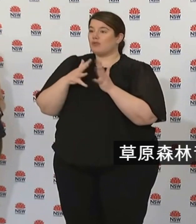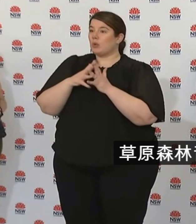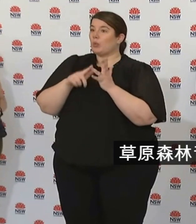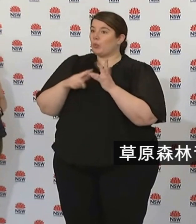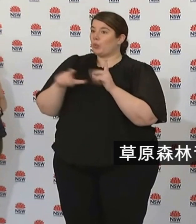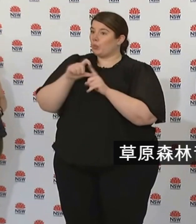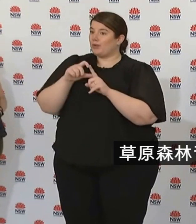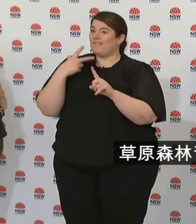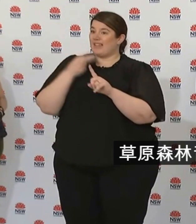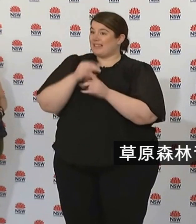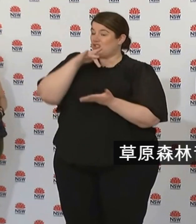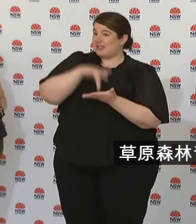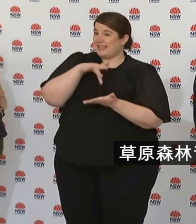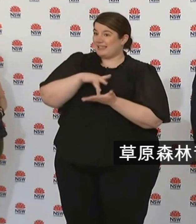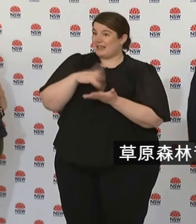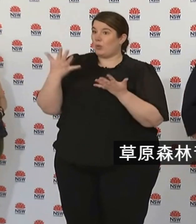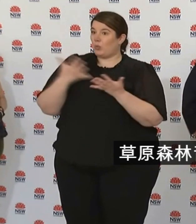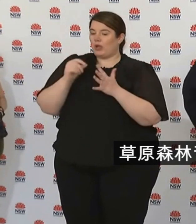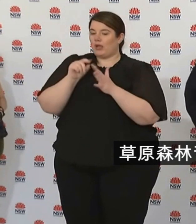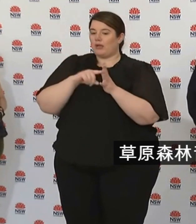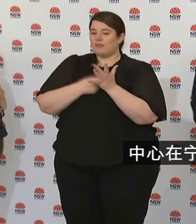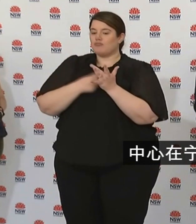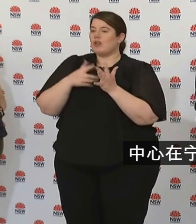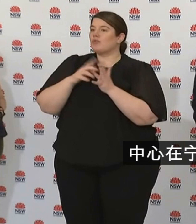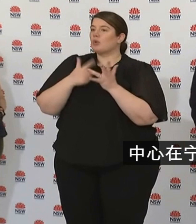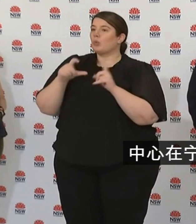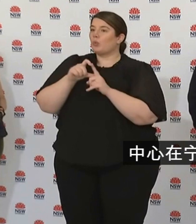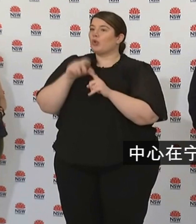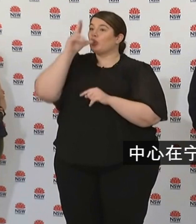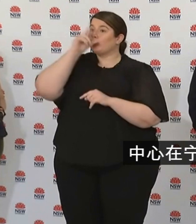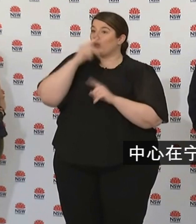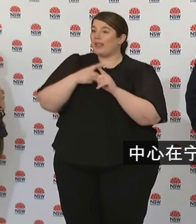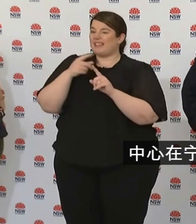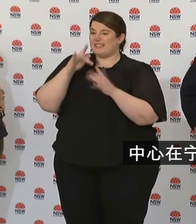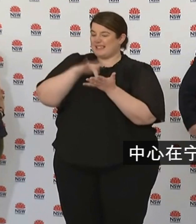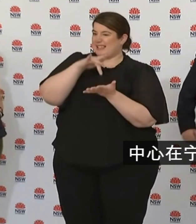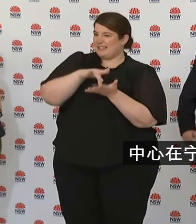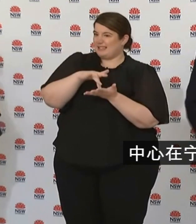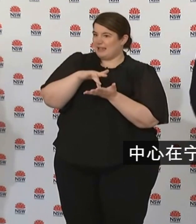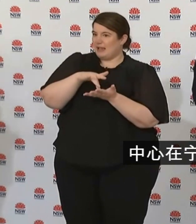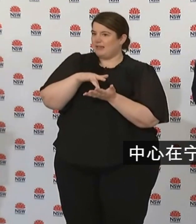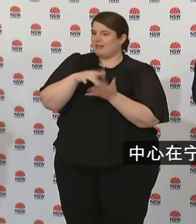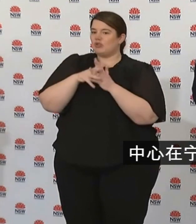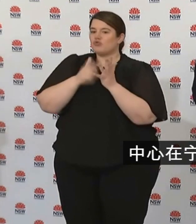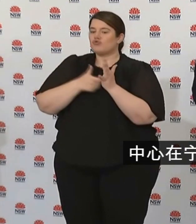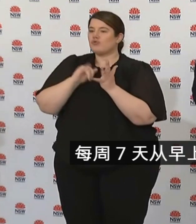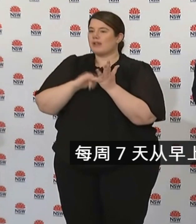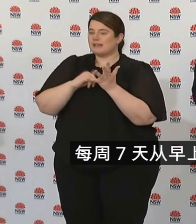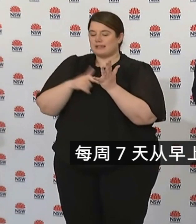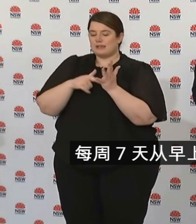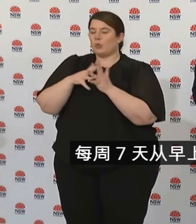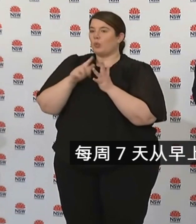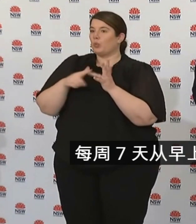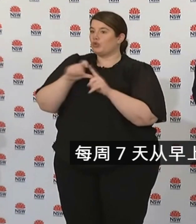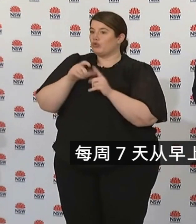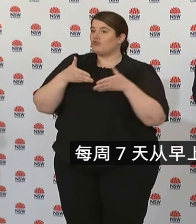AstraZeneca Vaccination Clinic at the Prairie Wood Youth and Community Centre in Westfall Road, Prairie Wood. It operates 7